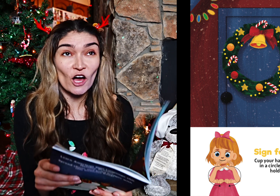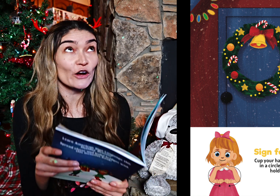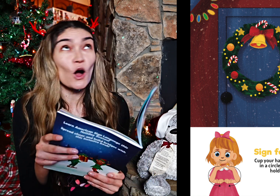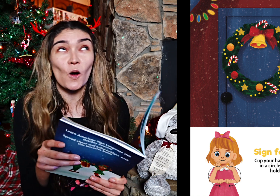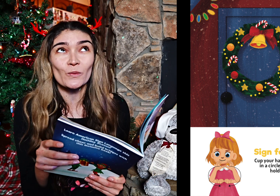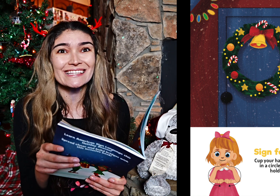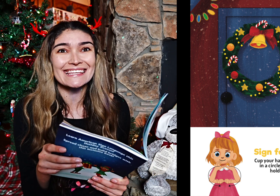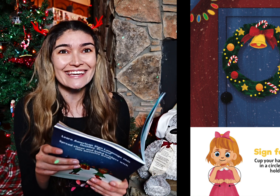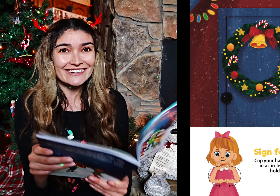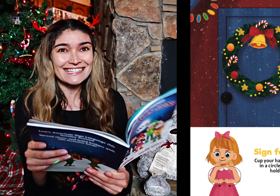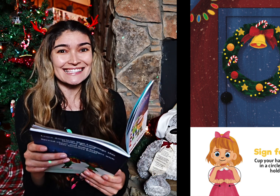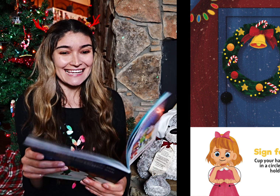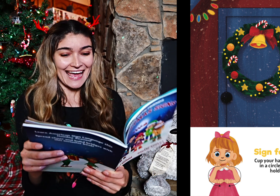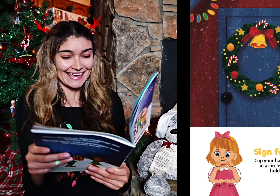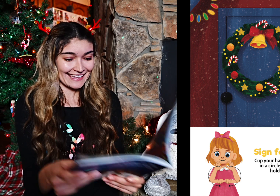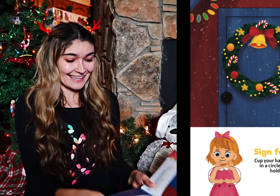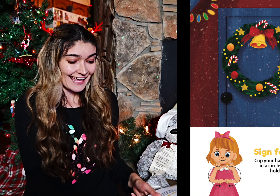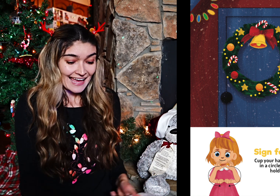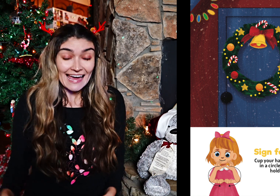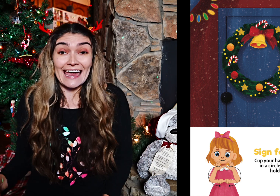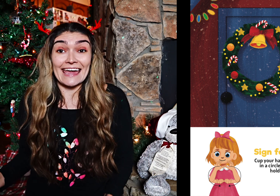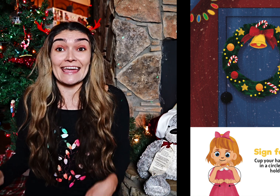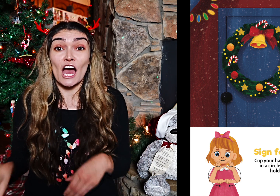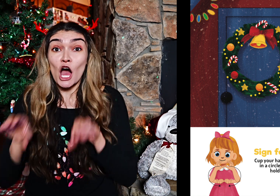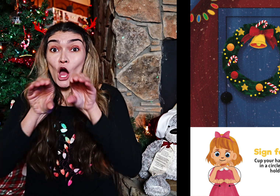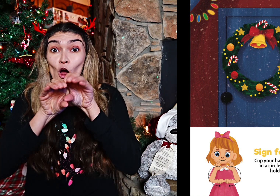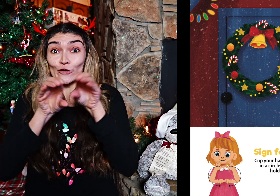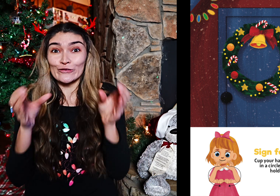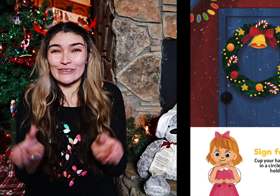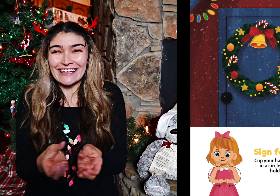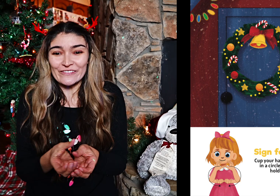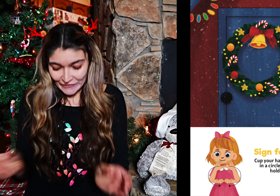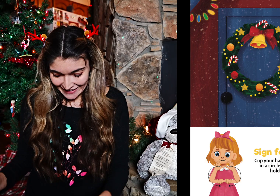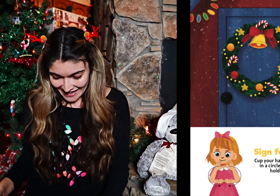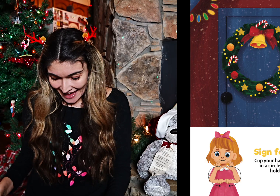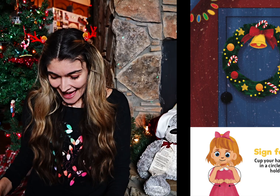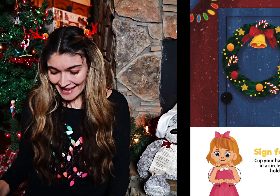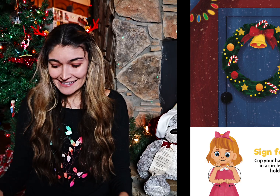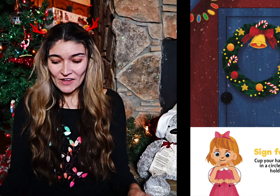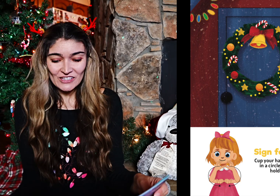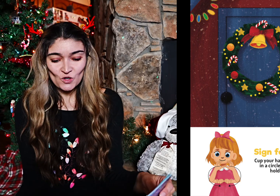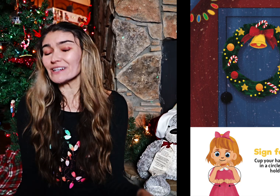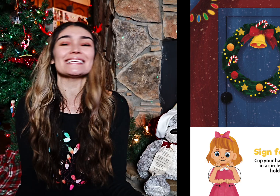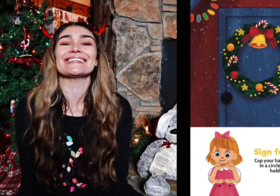are always here to stay. A wreath hangs on the door tonight.